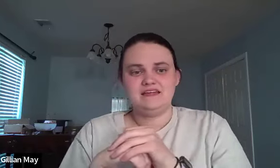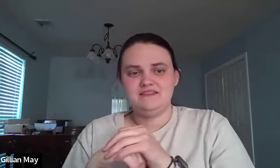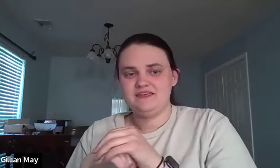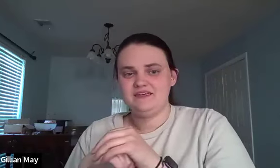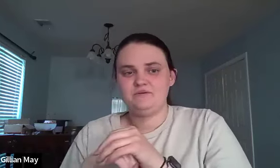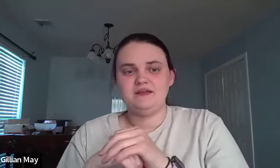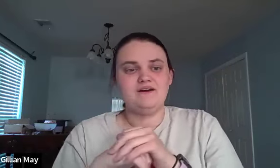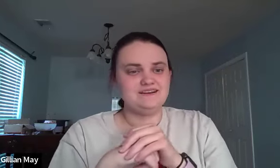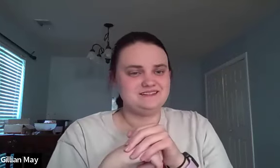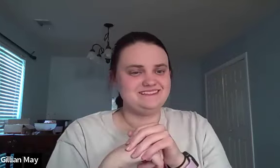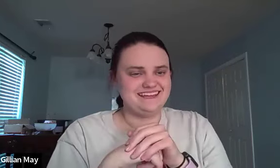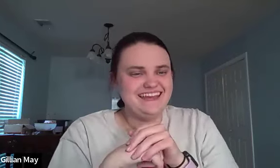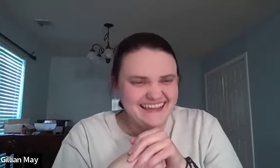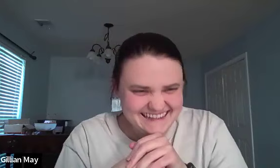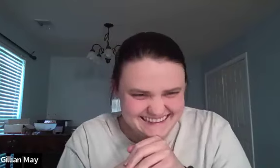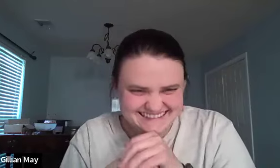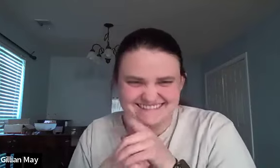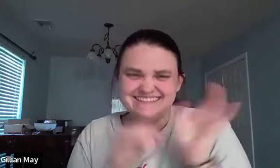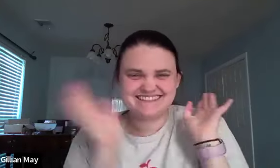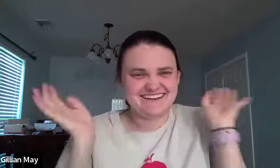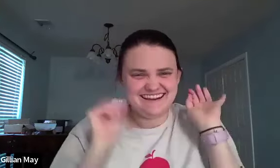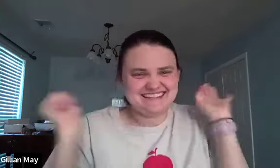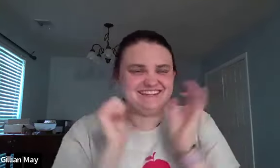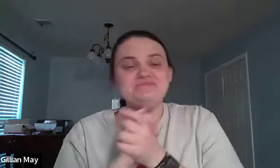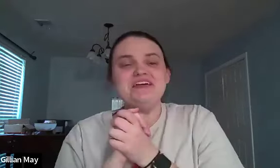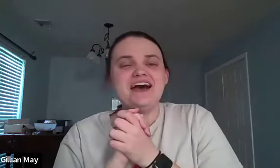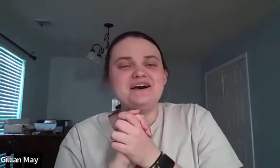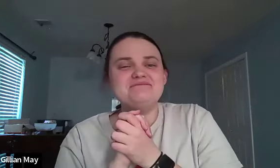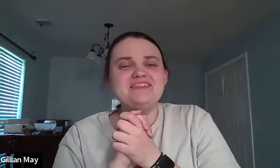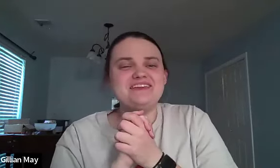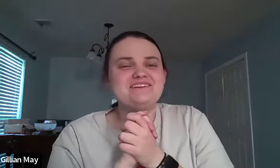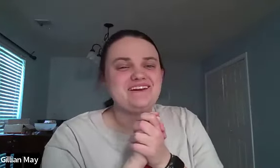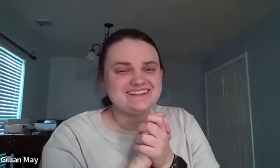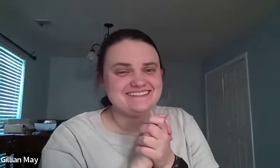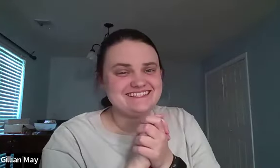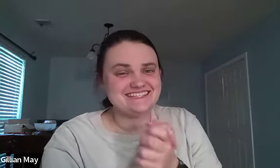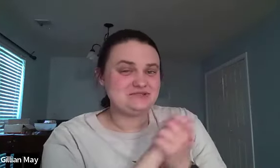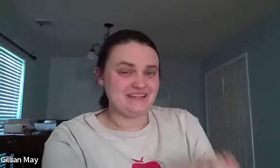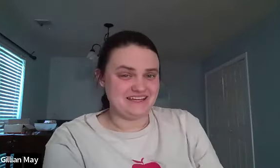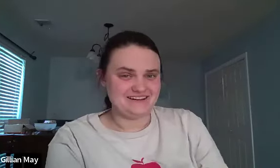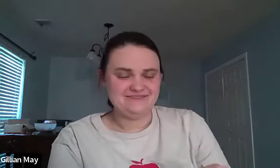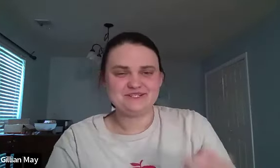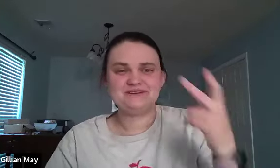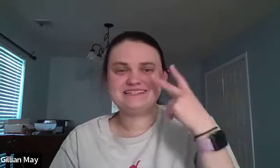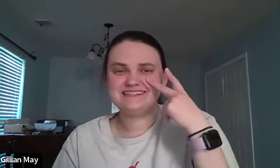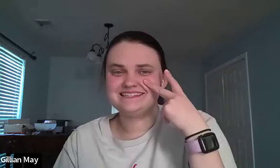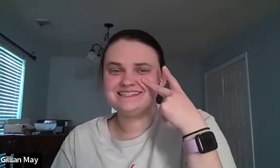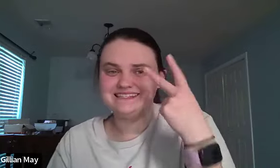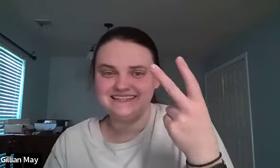And then we also did, sorry, it's cute. And then we also did see you later, which was the